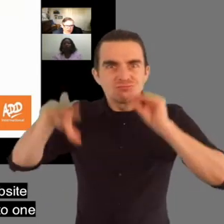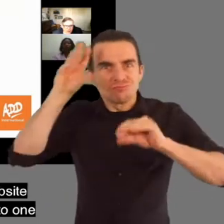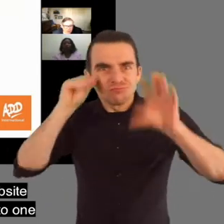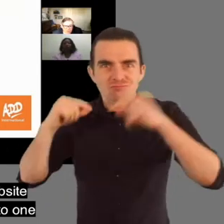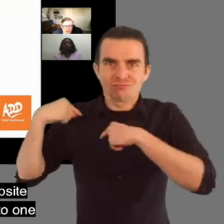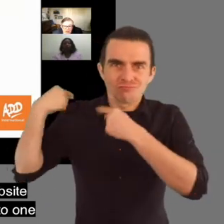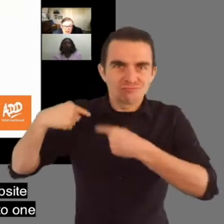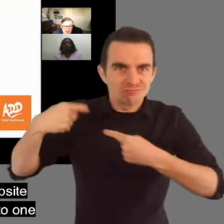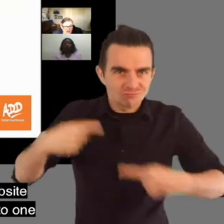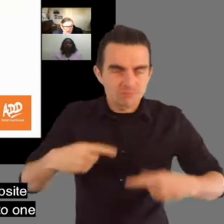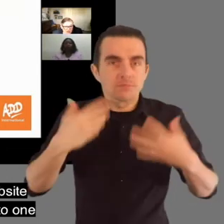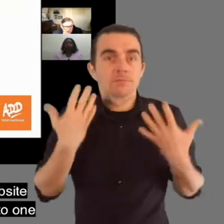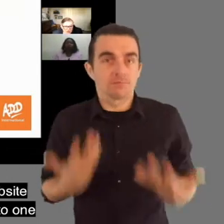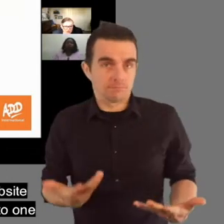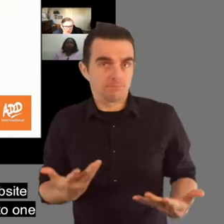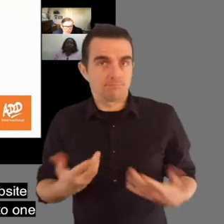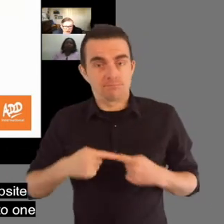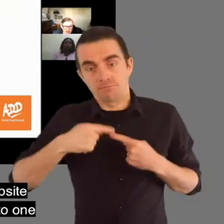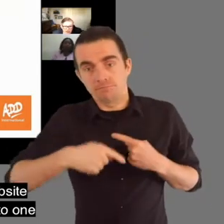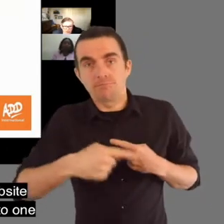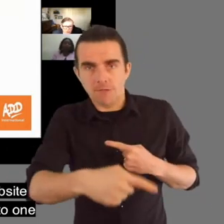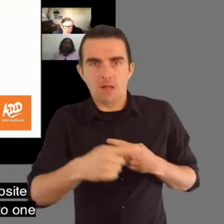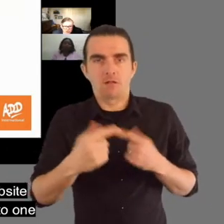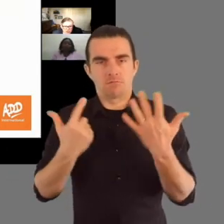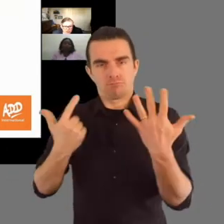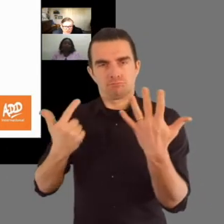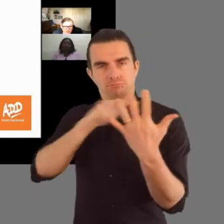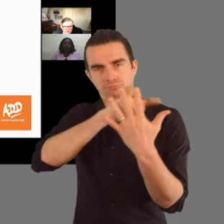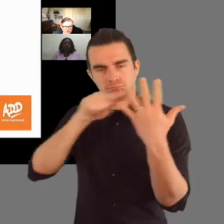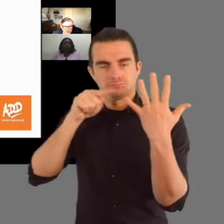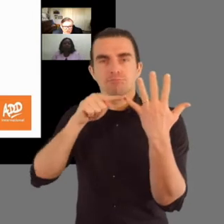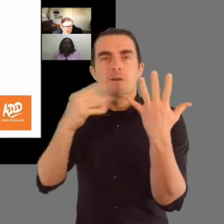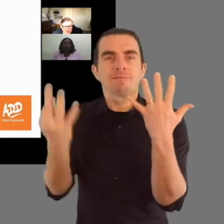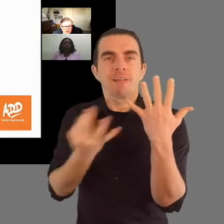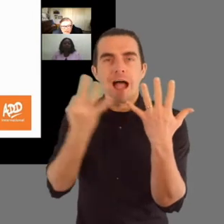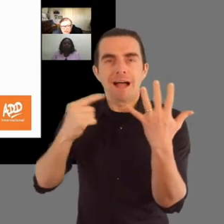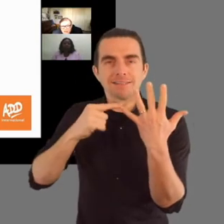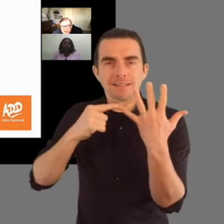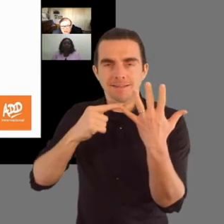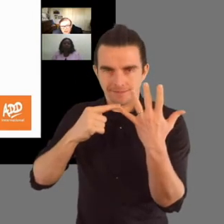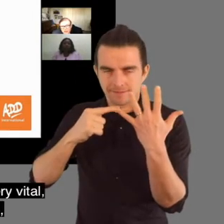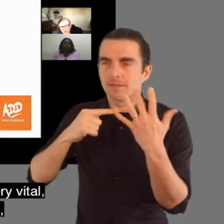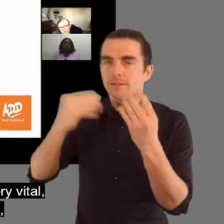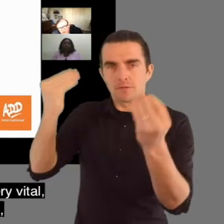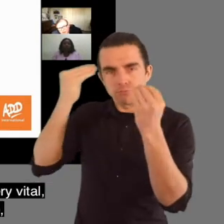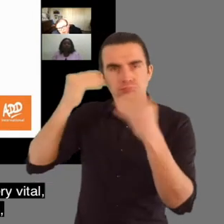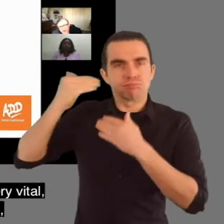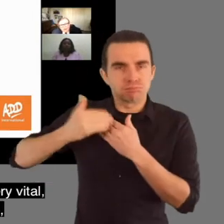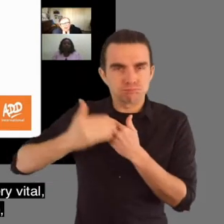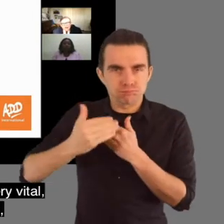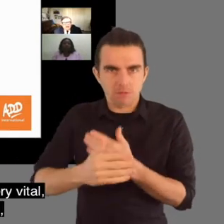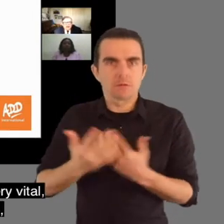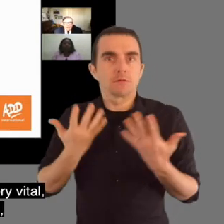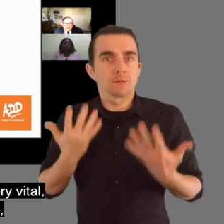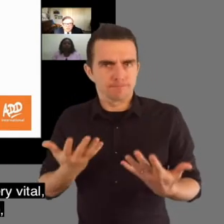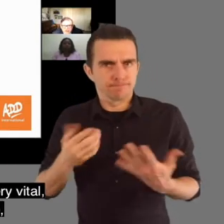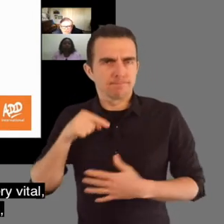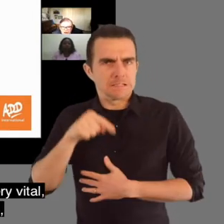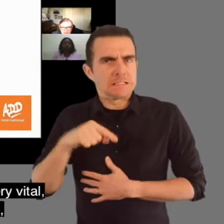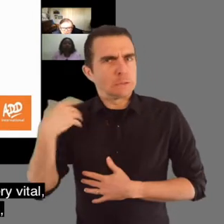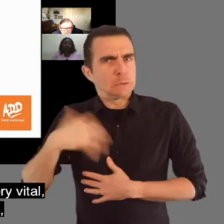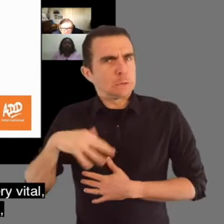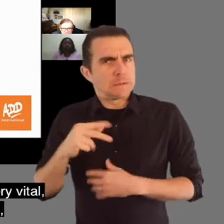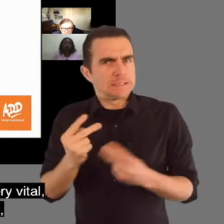out for you on the website and coming along on Fridays to one or other of the seminars. So this week's study is really